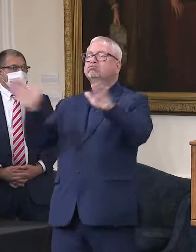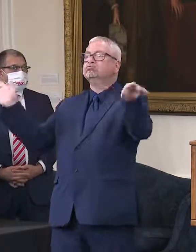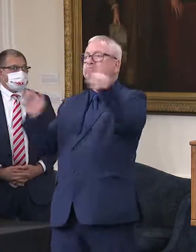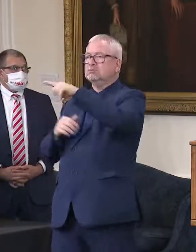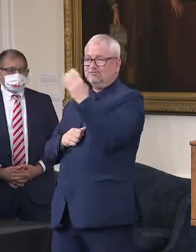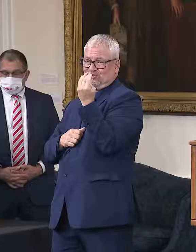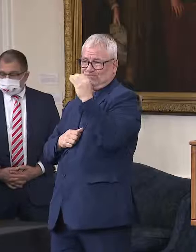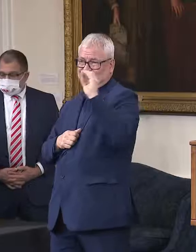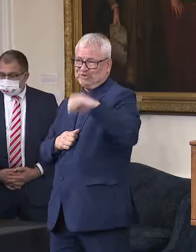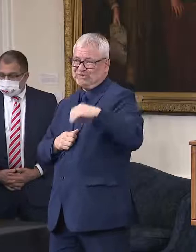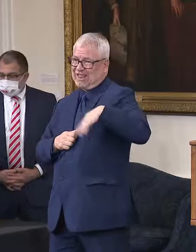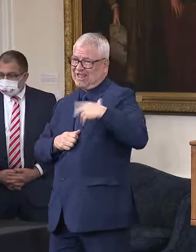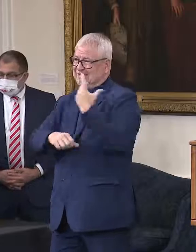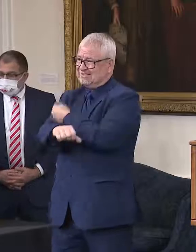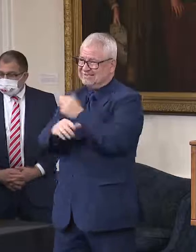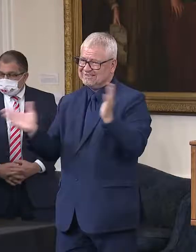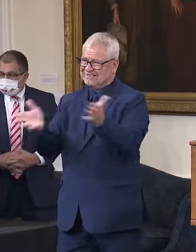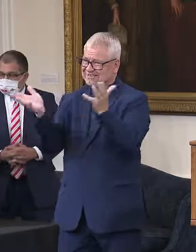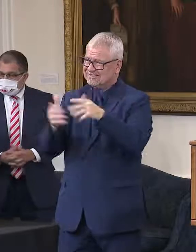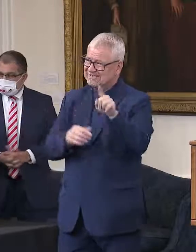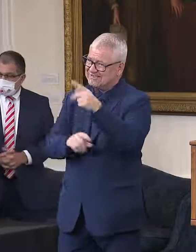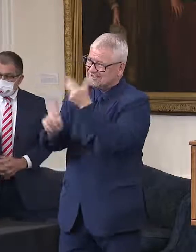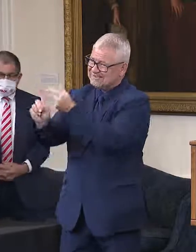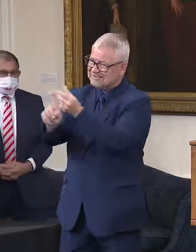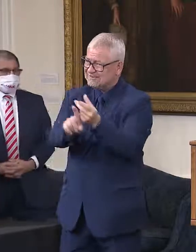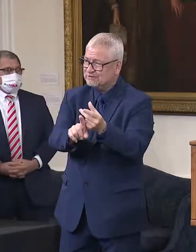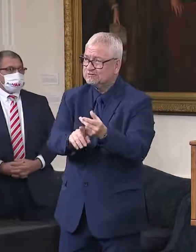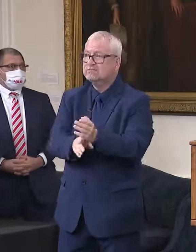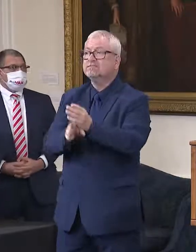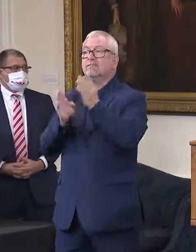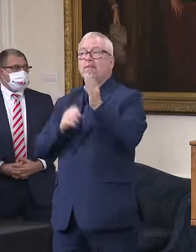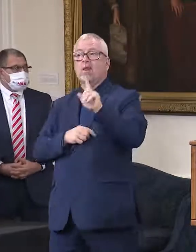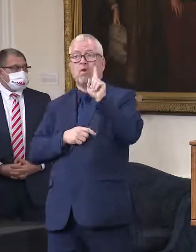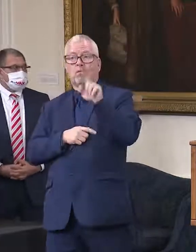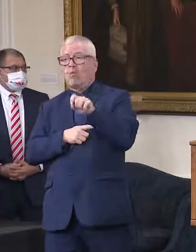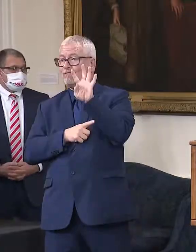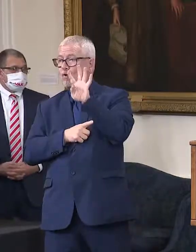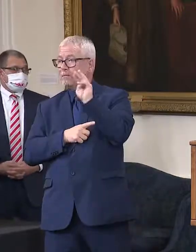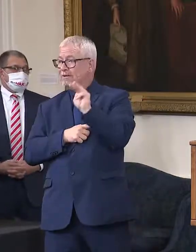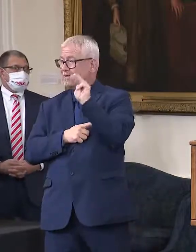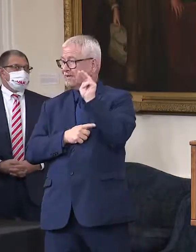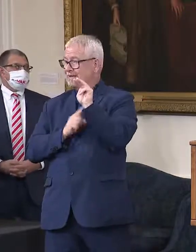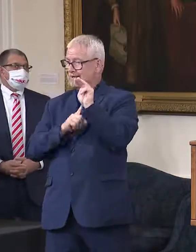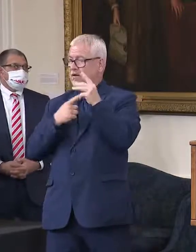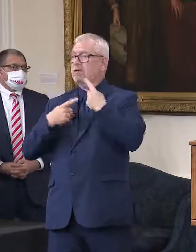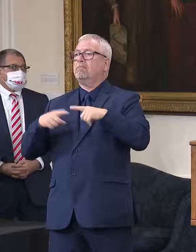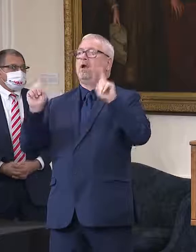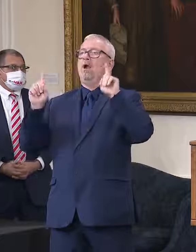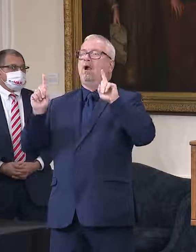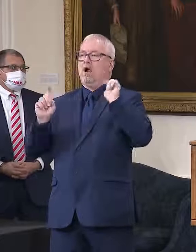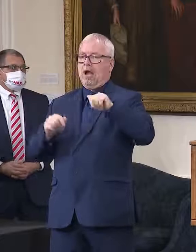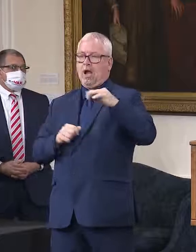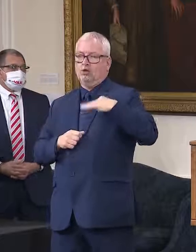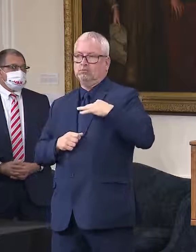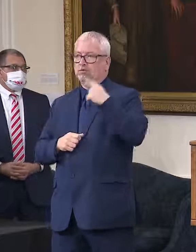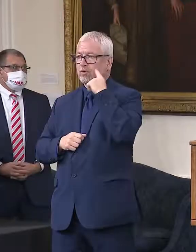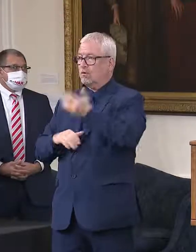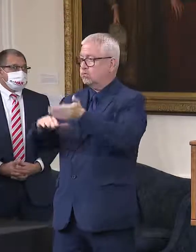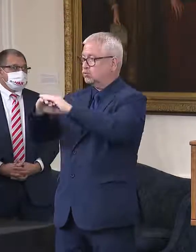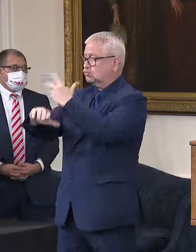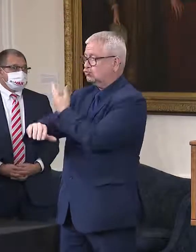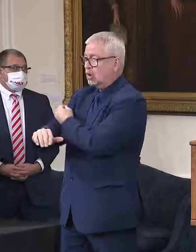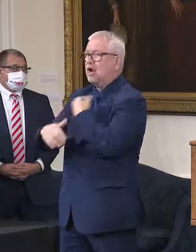nearly 1.4 million Marylanders who are now eligible to get their booster shot as soon as possible in order to maintain